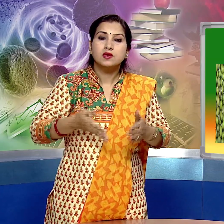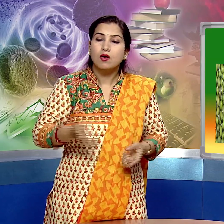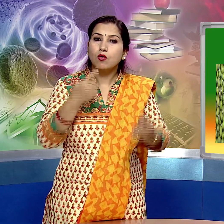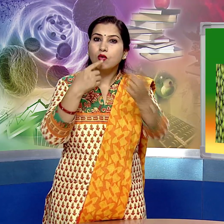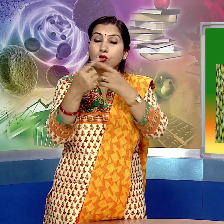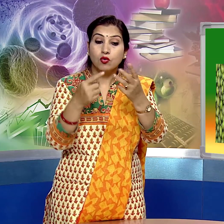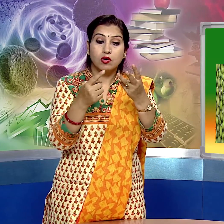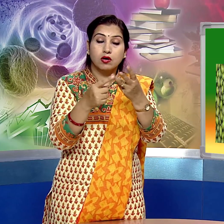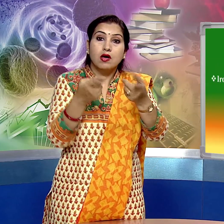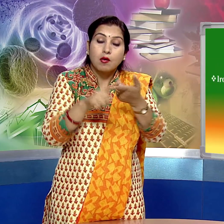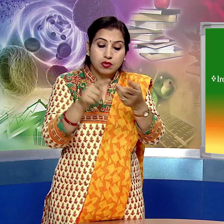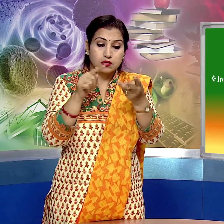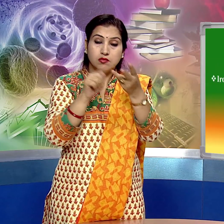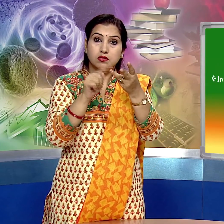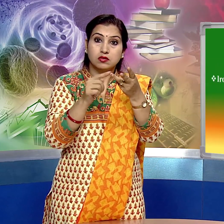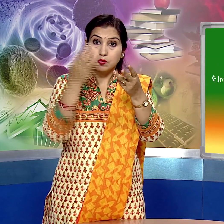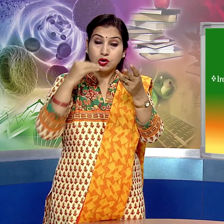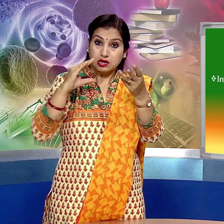Now we'll talk about deficiency of iron.